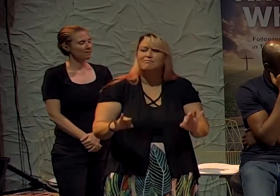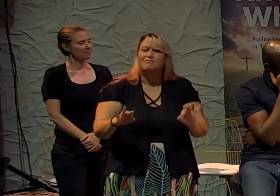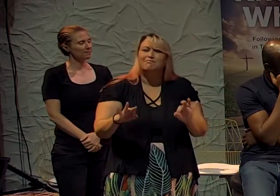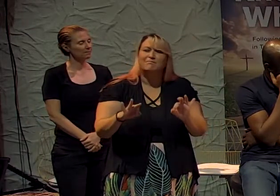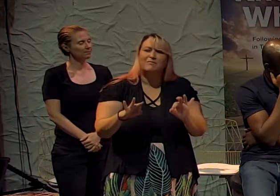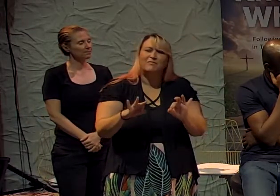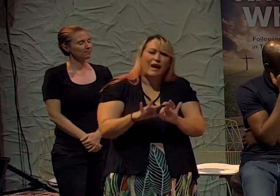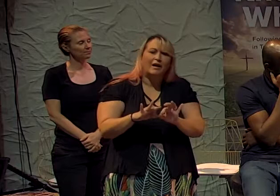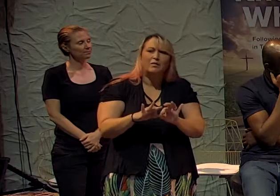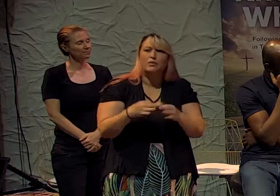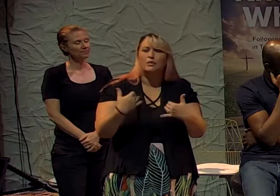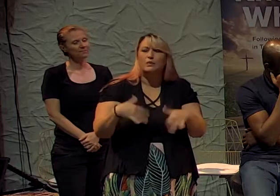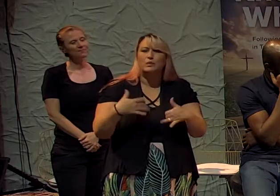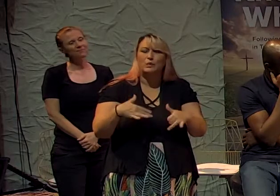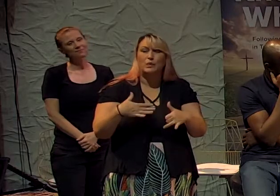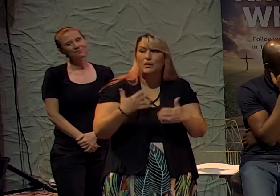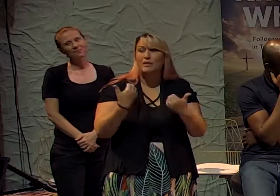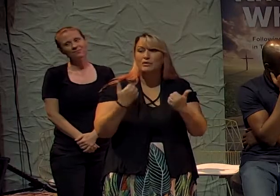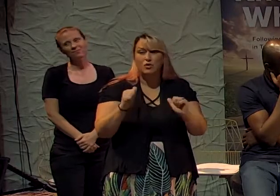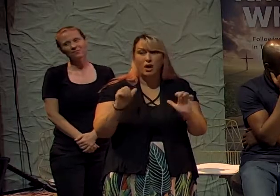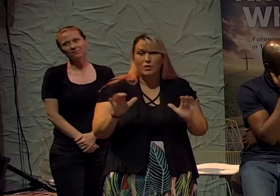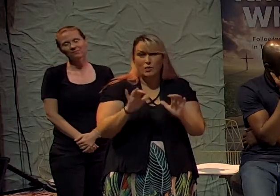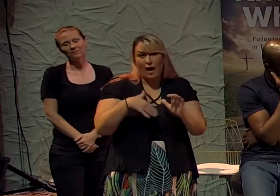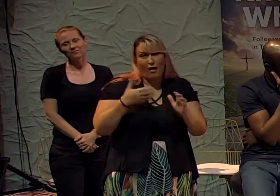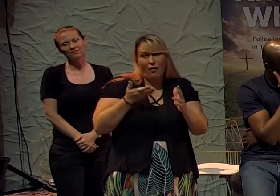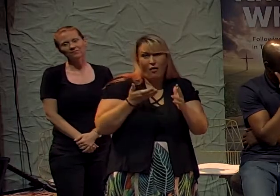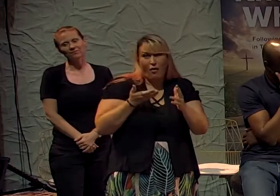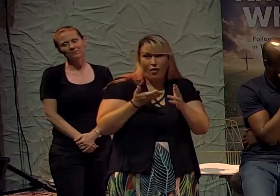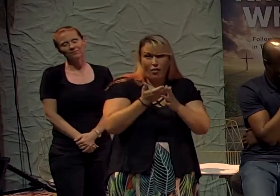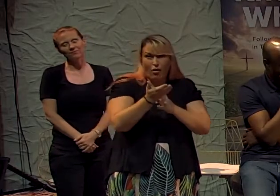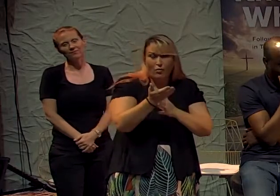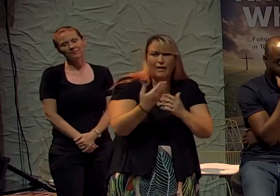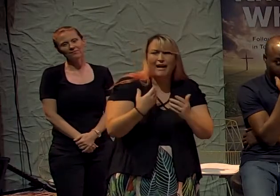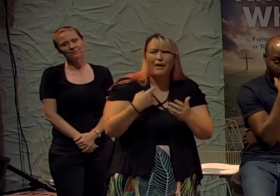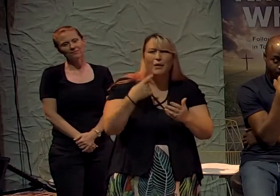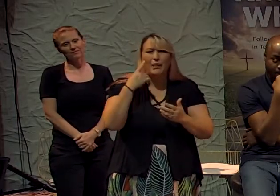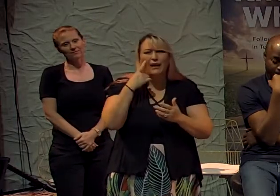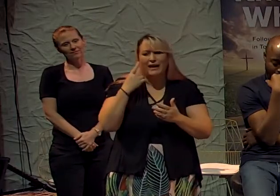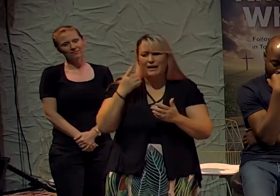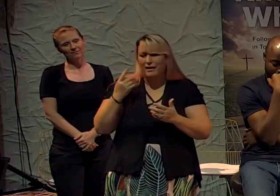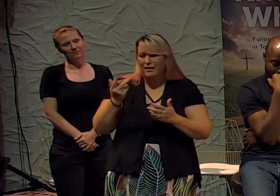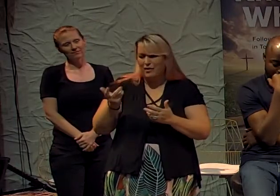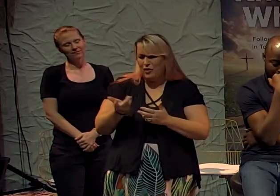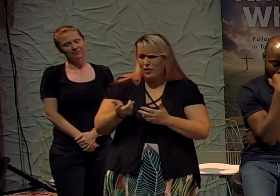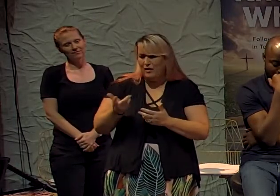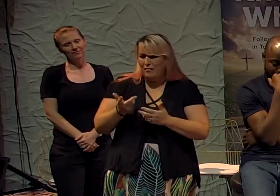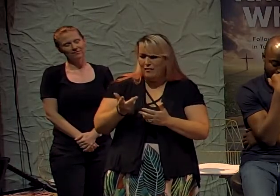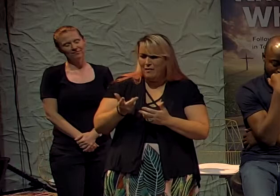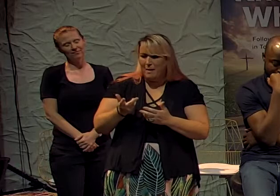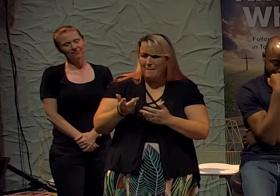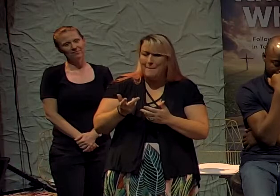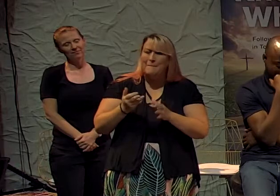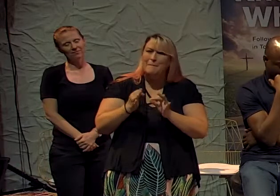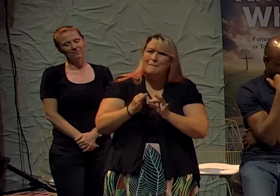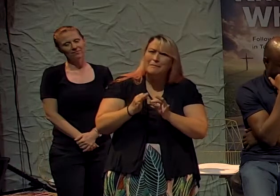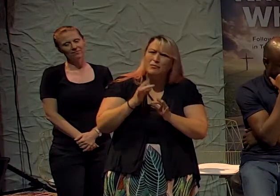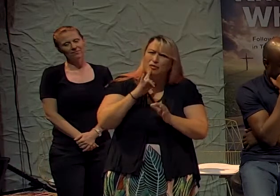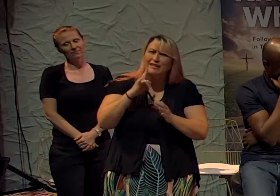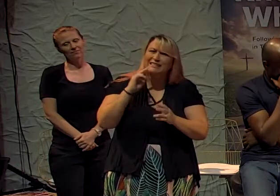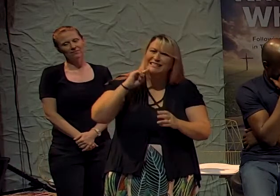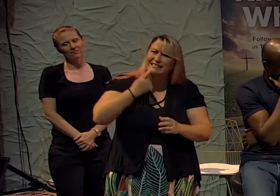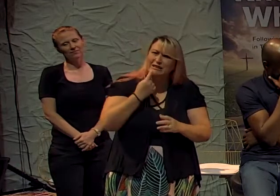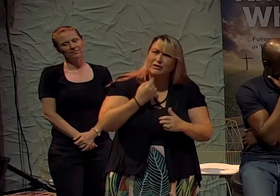And we had been trying to do that all along, but I don't think they had ever been brought into major life decisions in our family. And